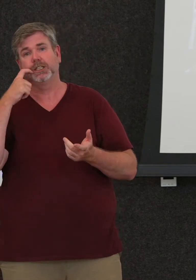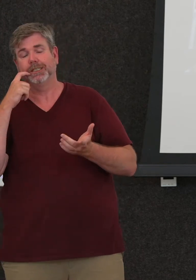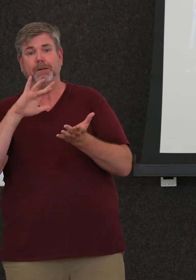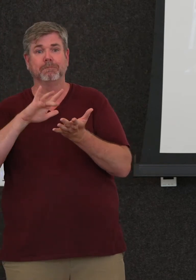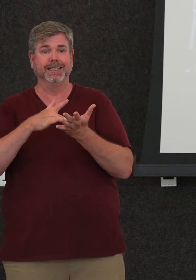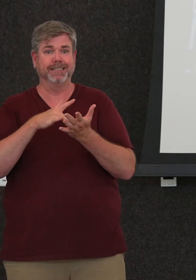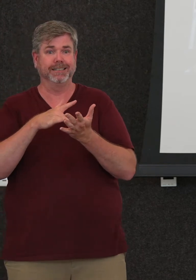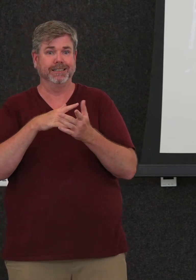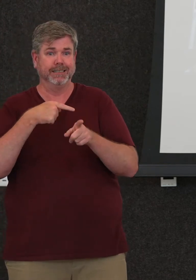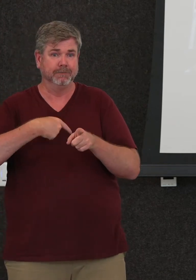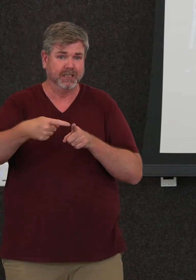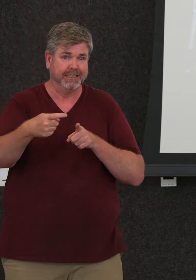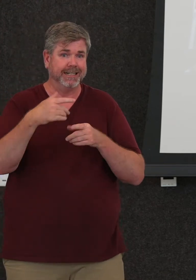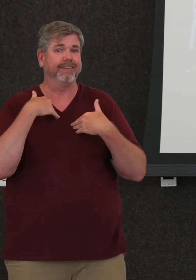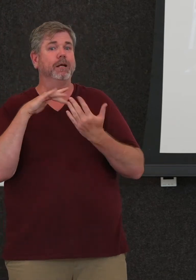counselors,